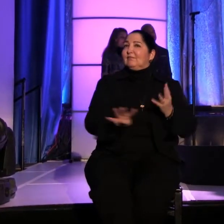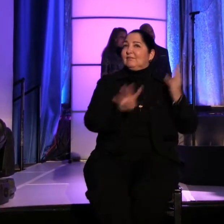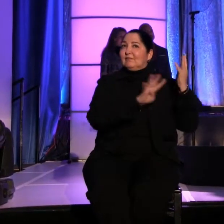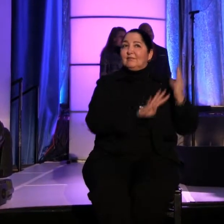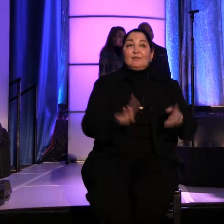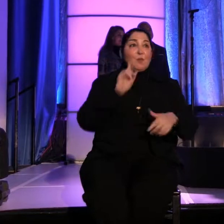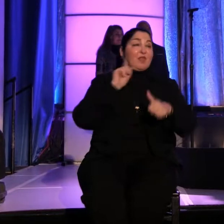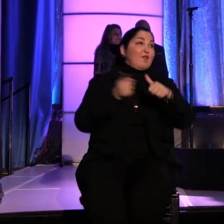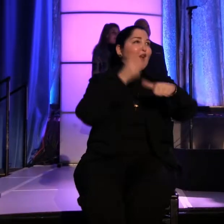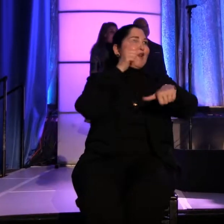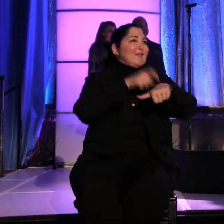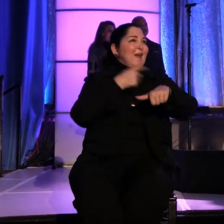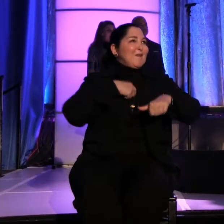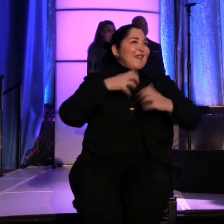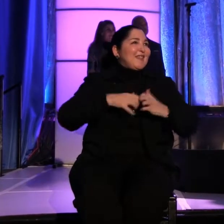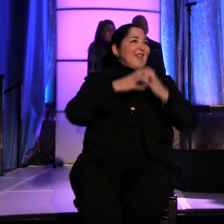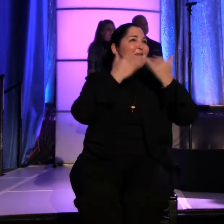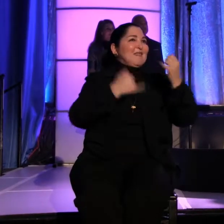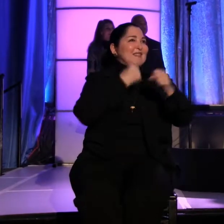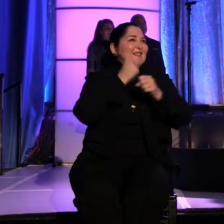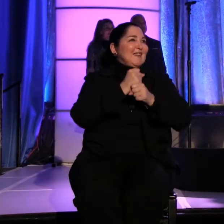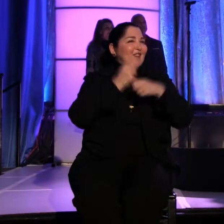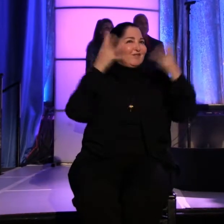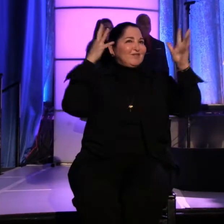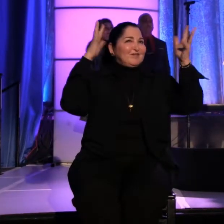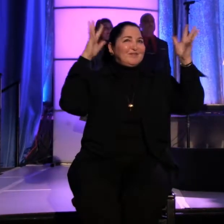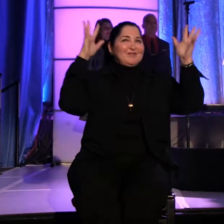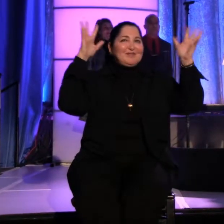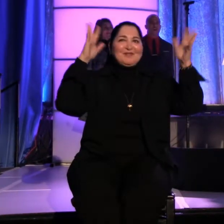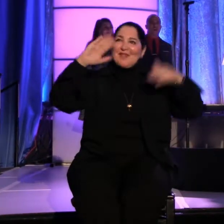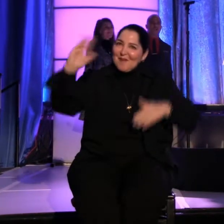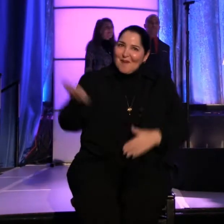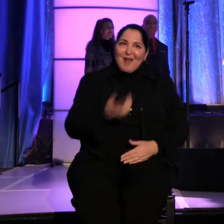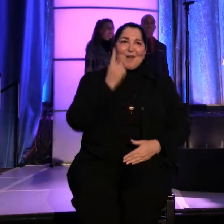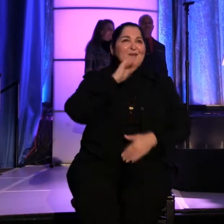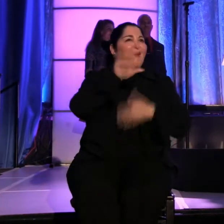first time this year. Welcome.